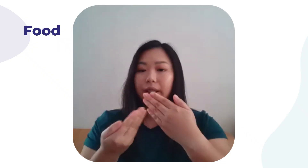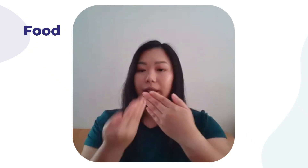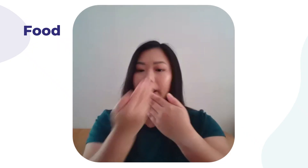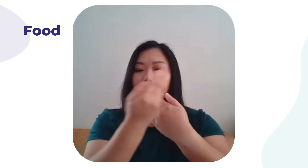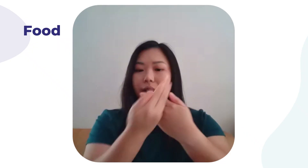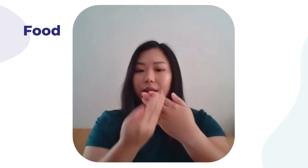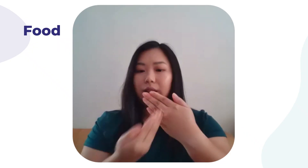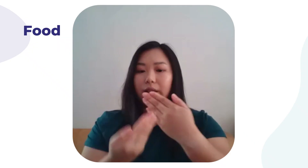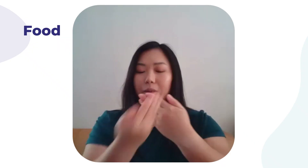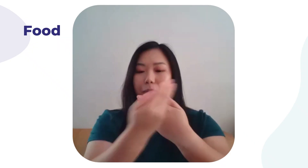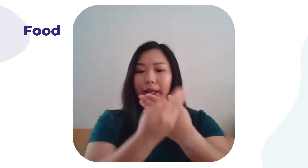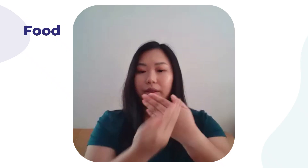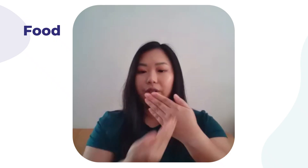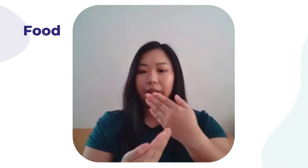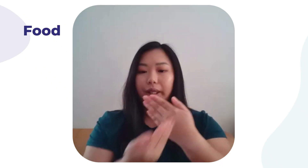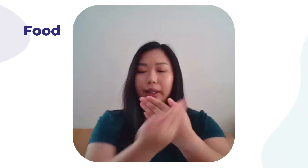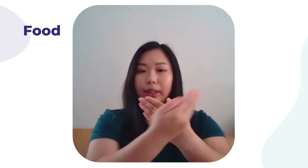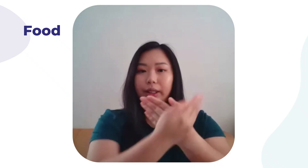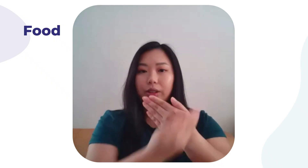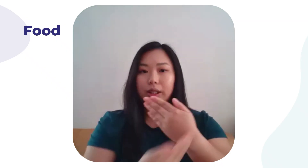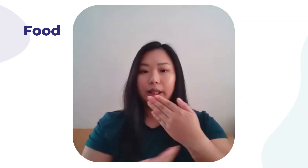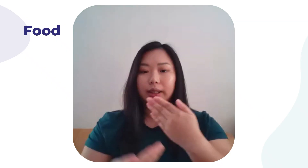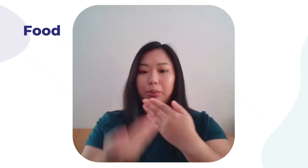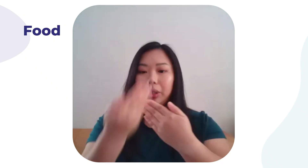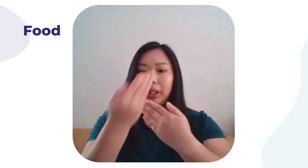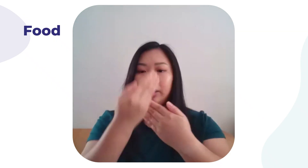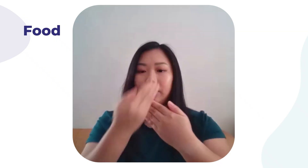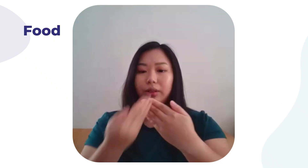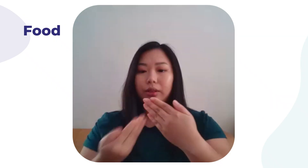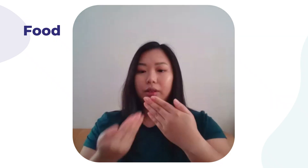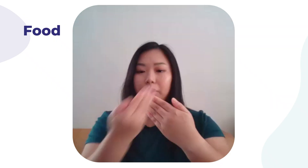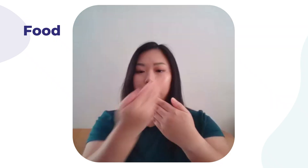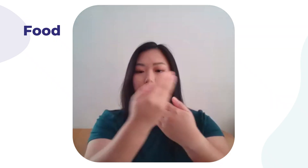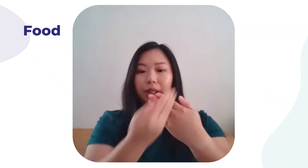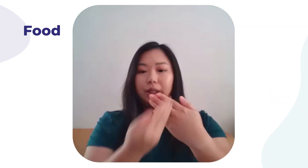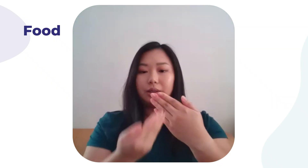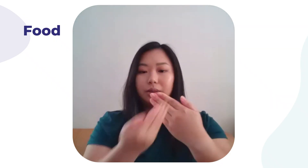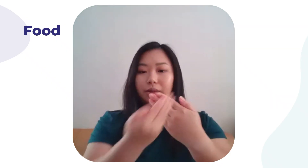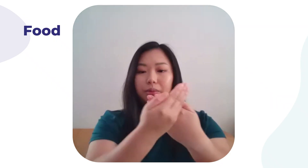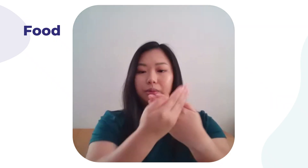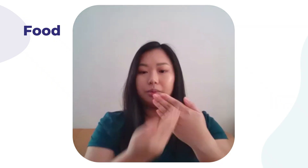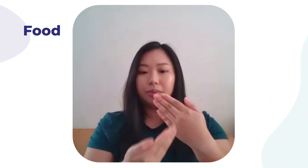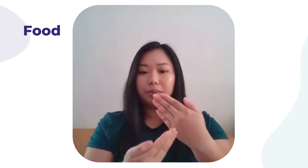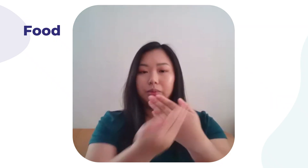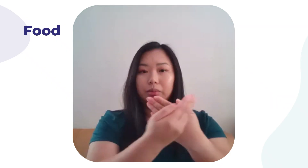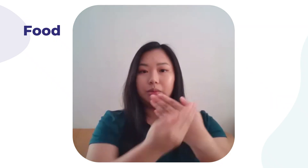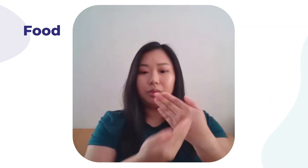side, cut along the back of your hand like you're slicing bread. Bread.